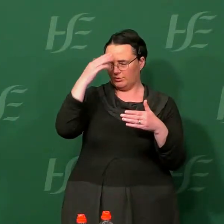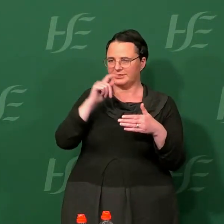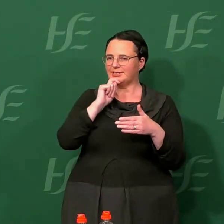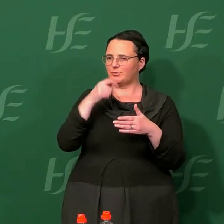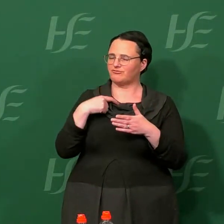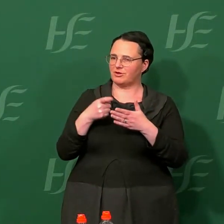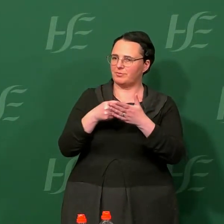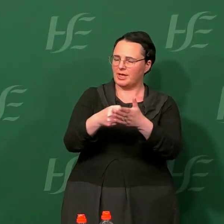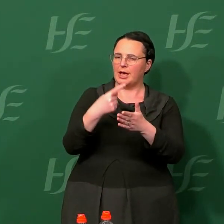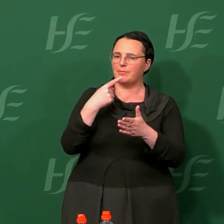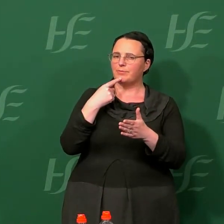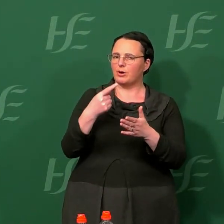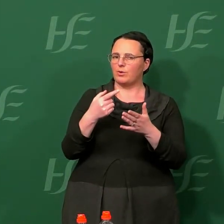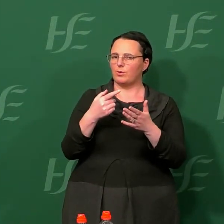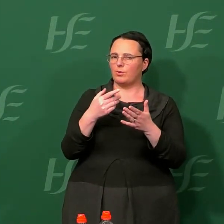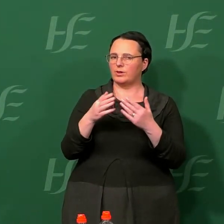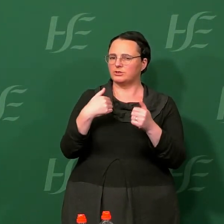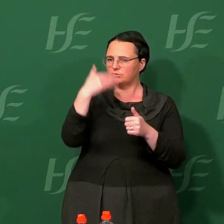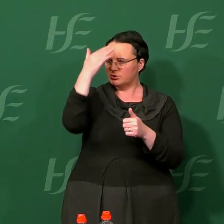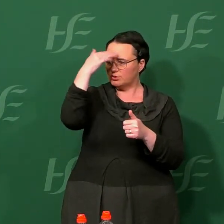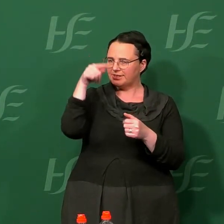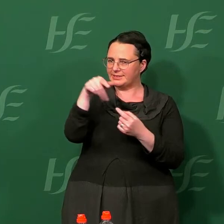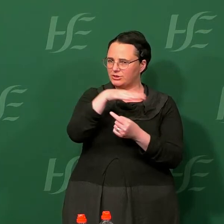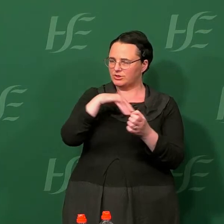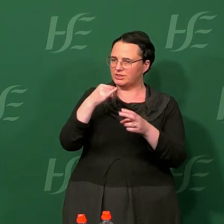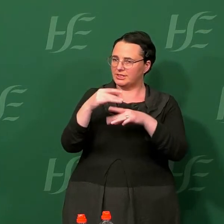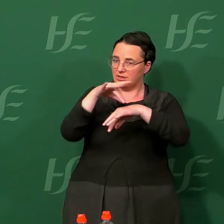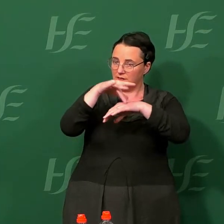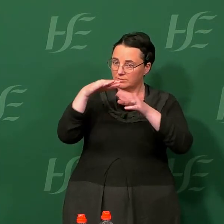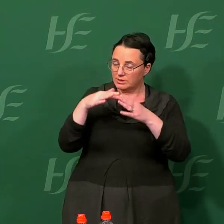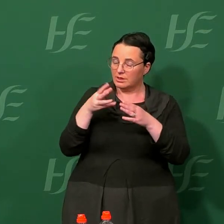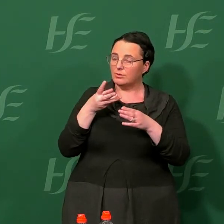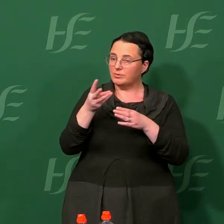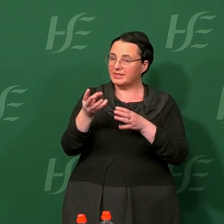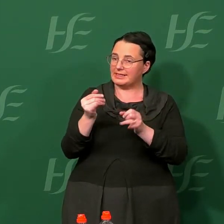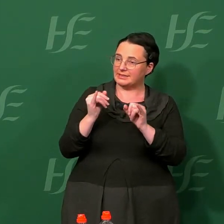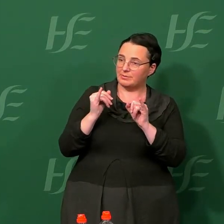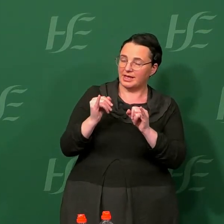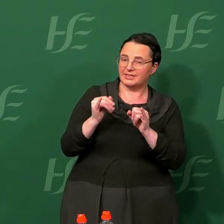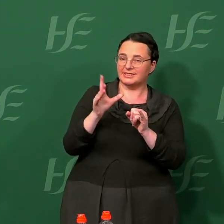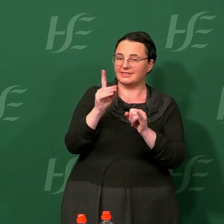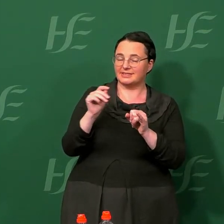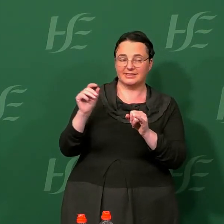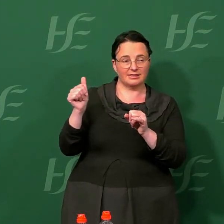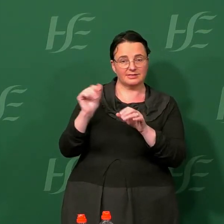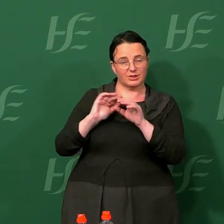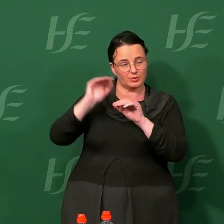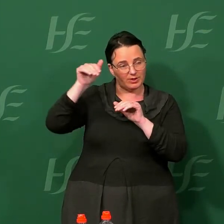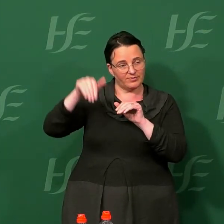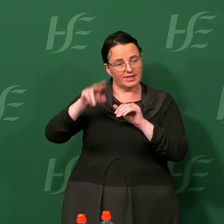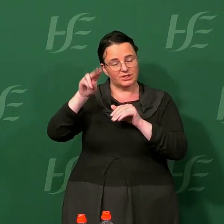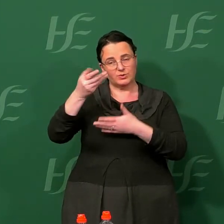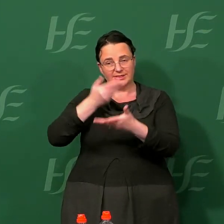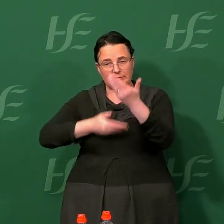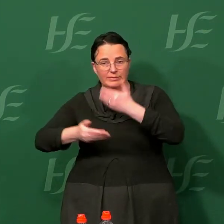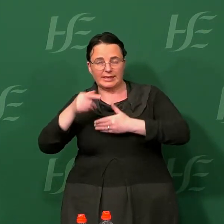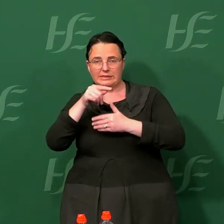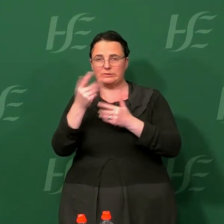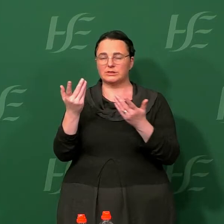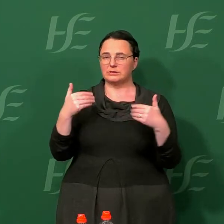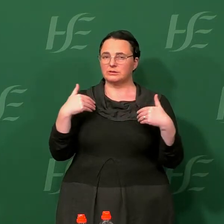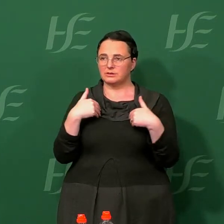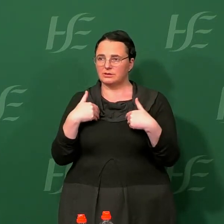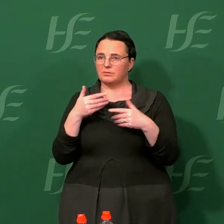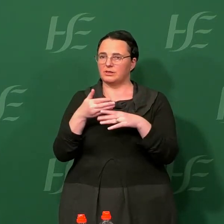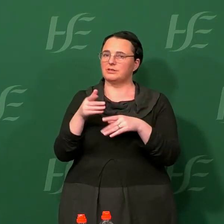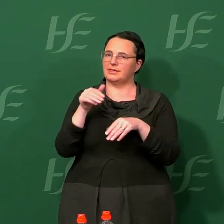the projections that, the situation in hospitals could be as bad as the peak of the Delta wave. Can you maybe just explain the level of concern about the